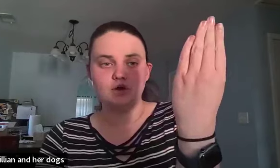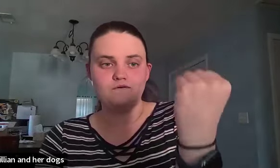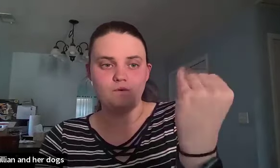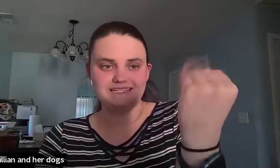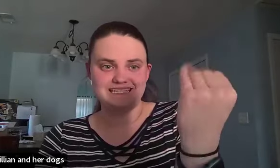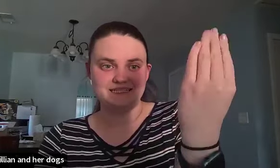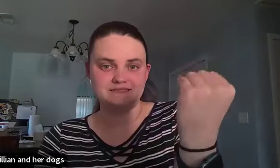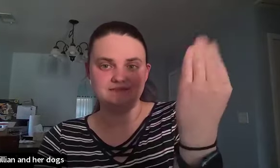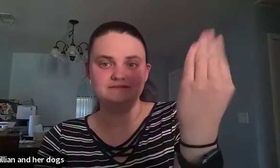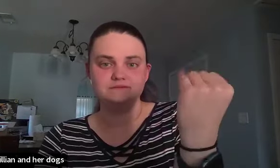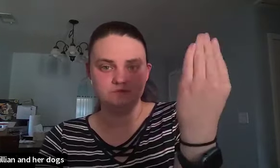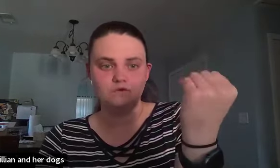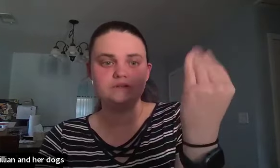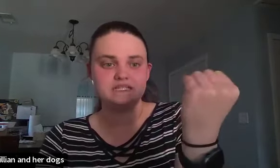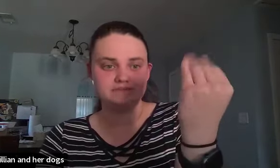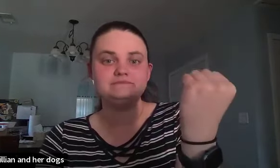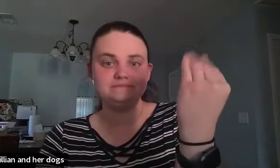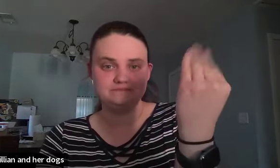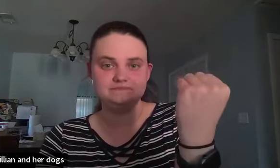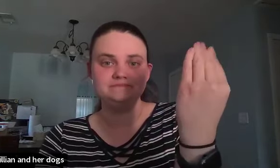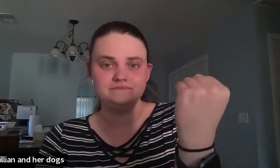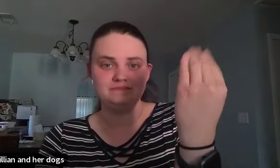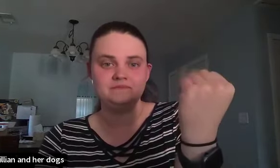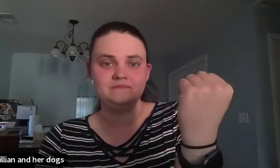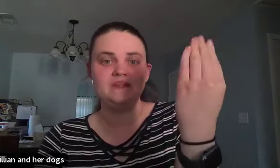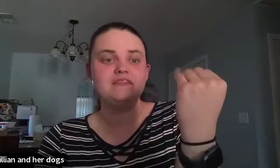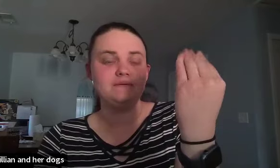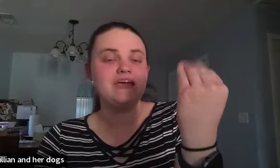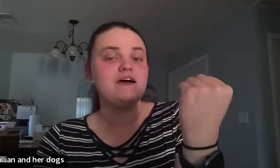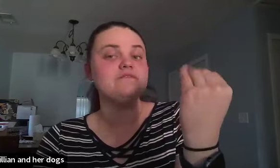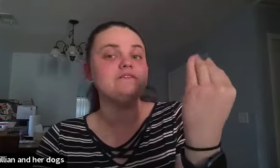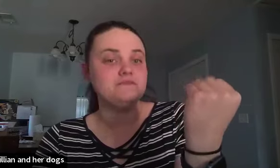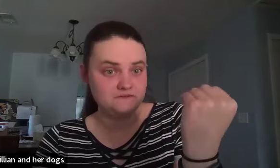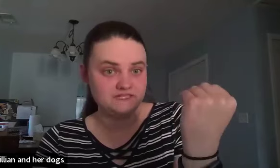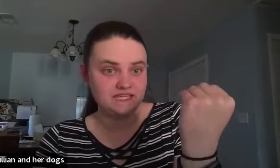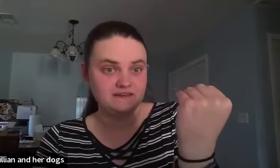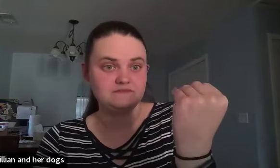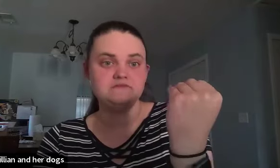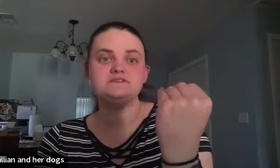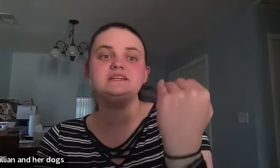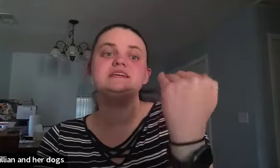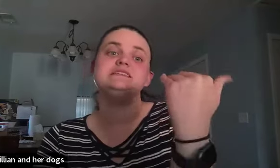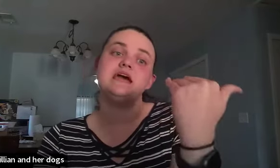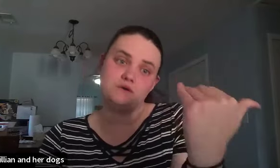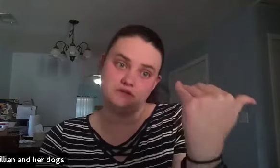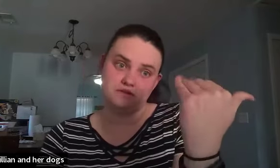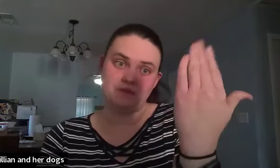go 14. 14. Then we have 15. 15 is now with our thumb